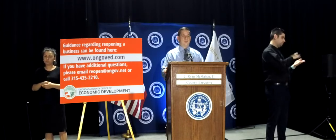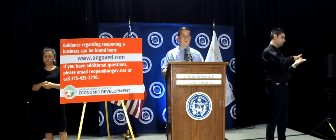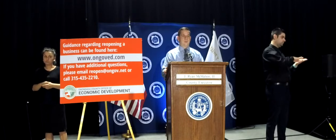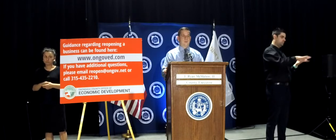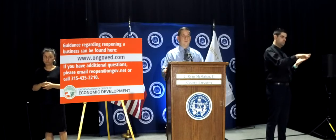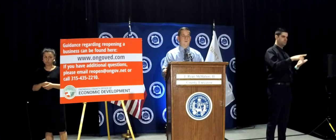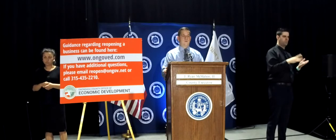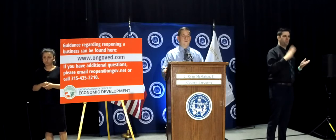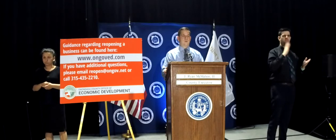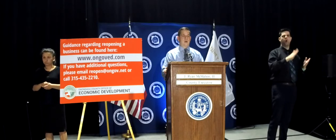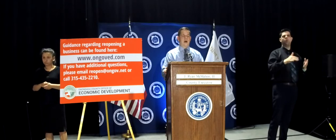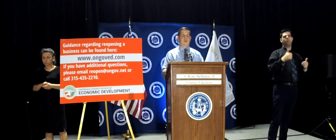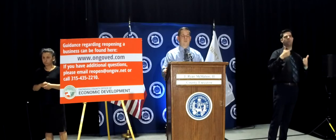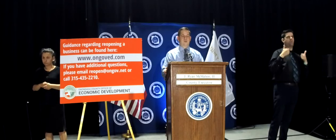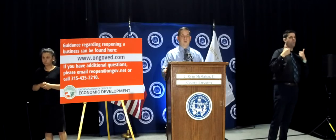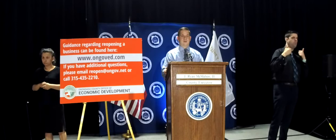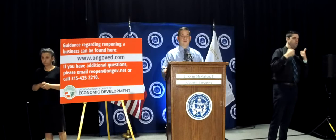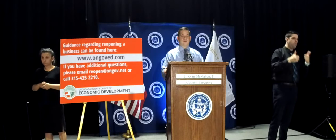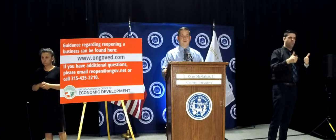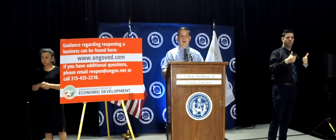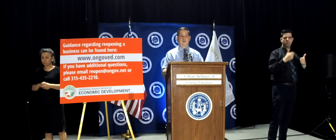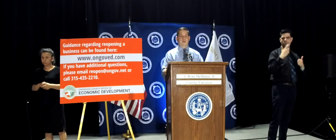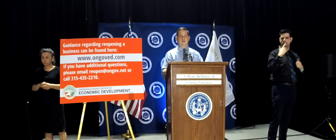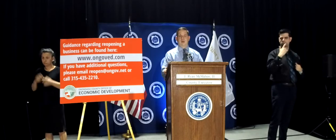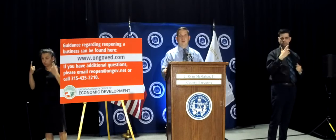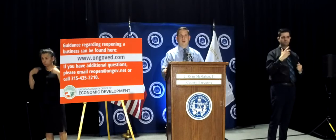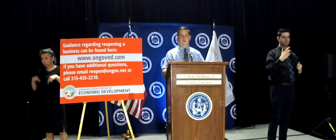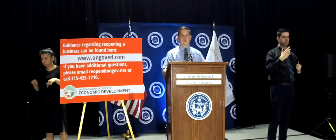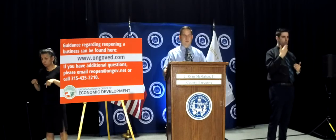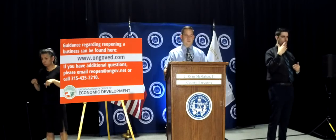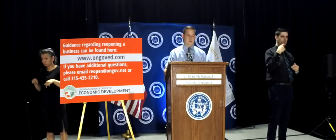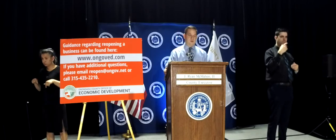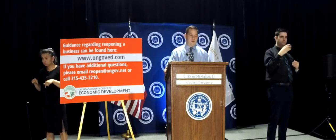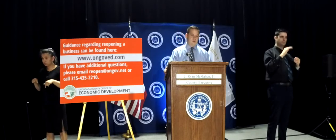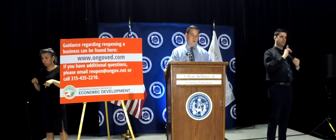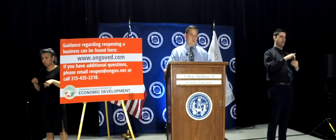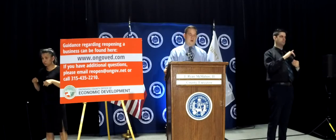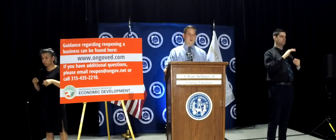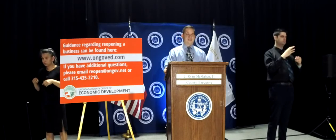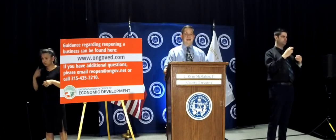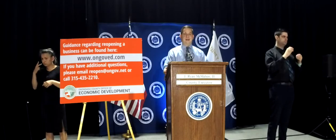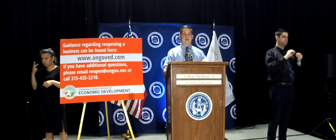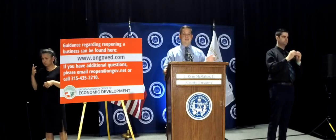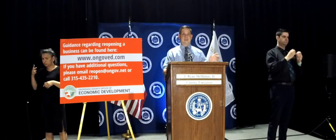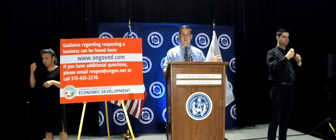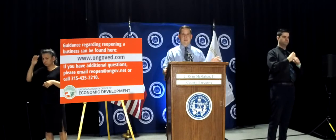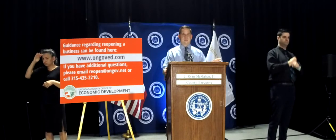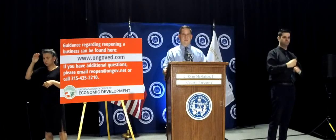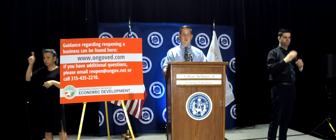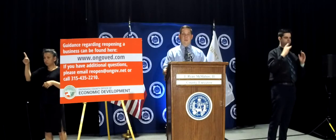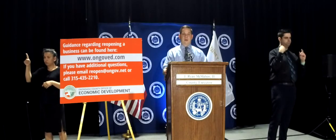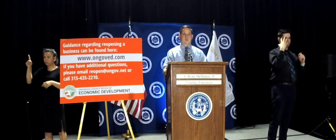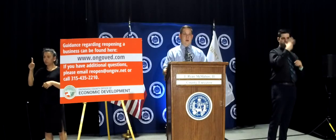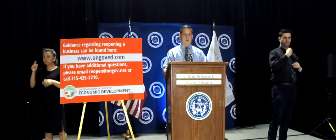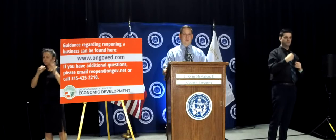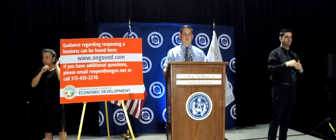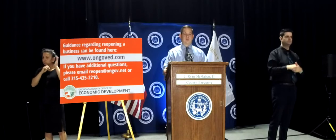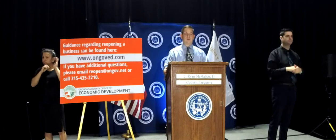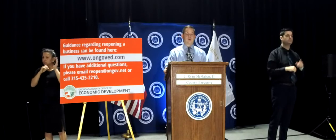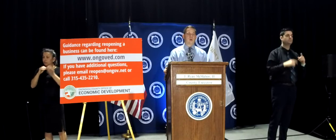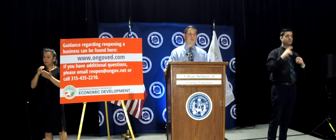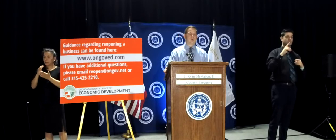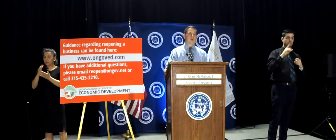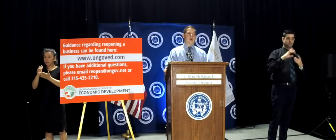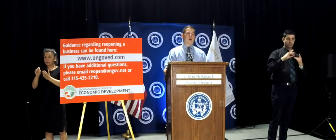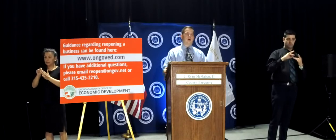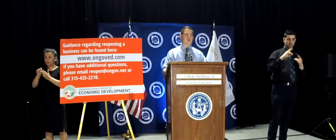from the health perspective, and I think you saw in the governor's briefing where the state has made tremendous progress.